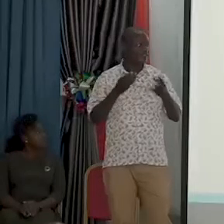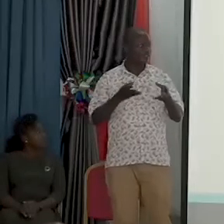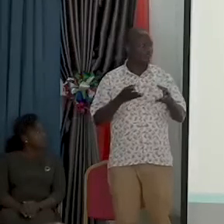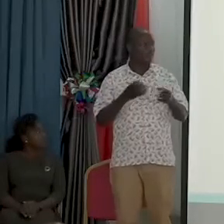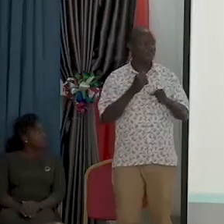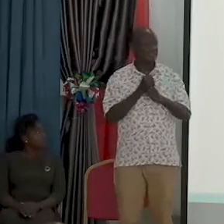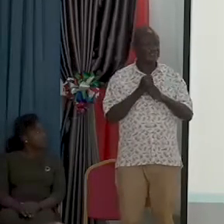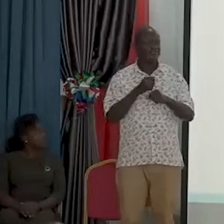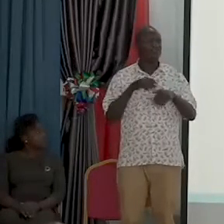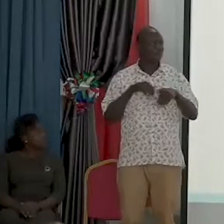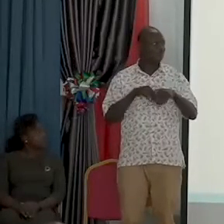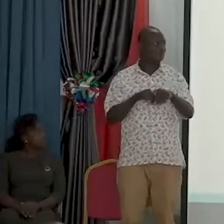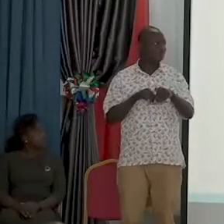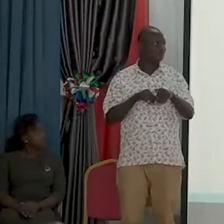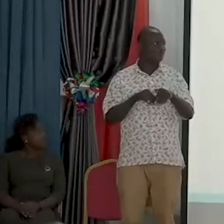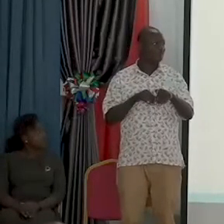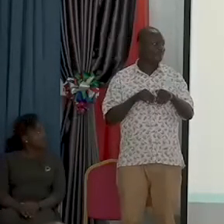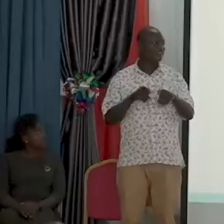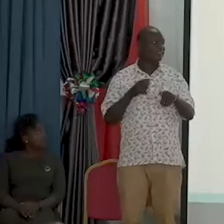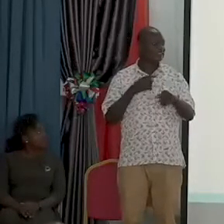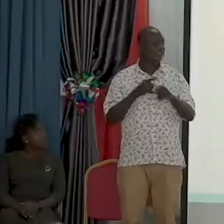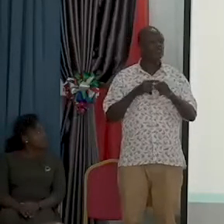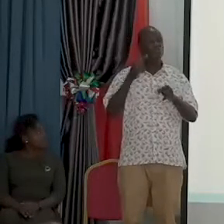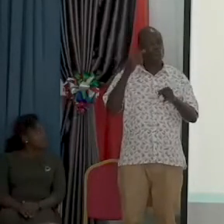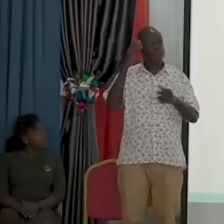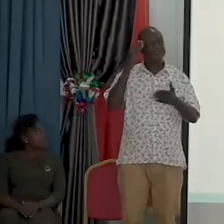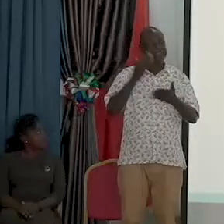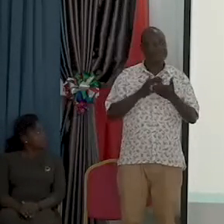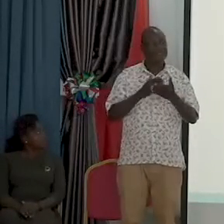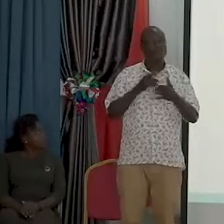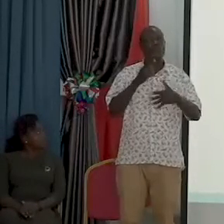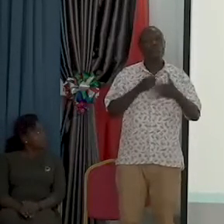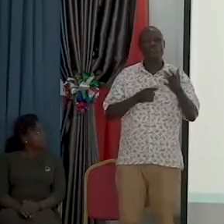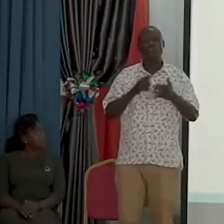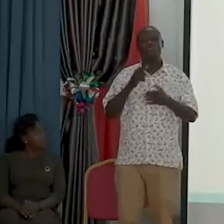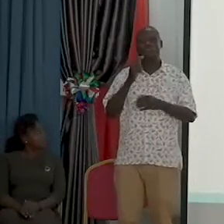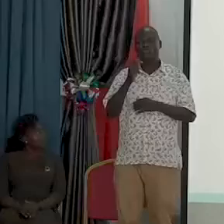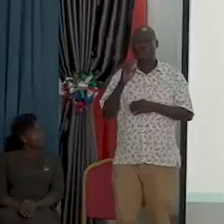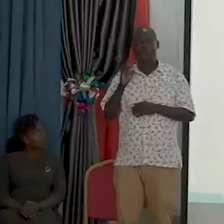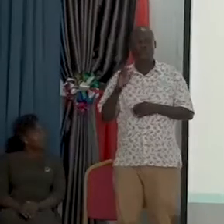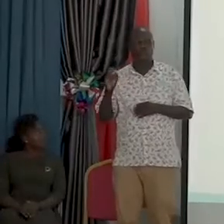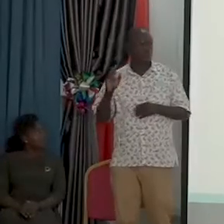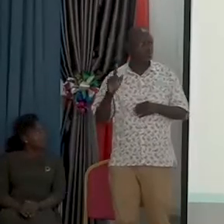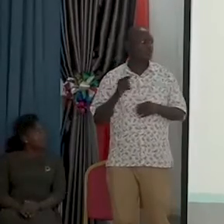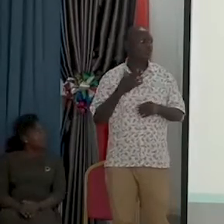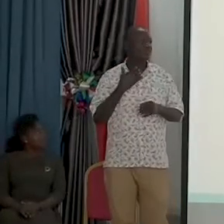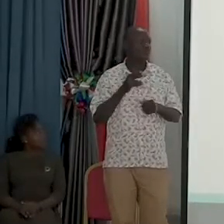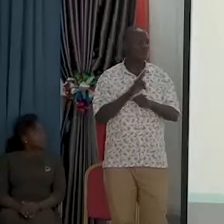to follow so that you know exactly what tool you want to use.